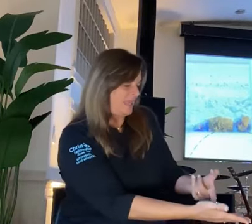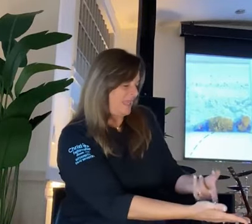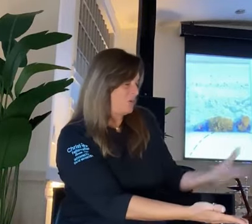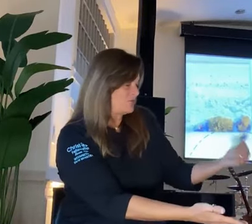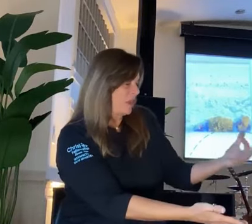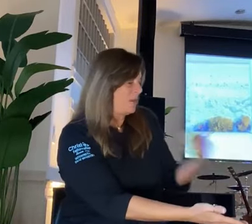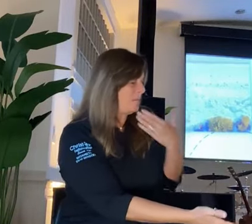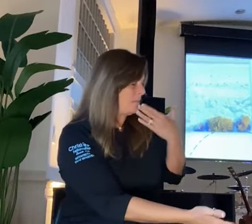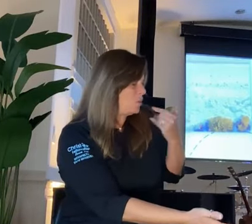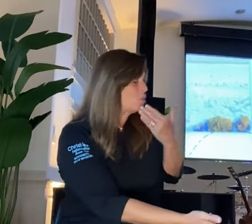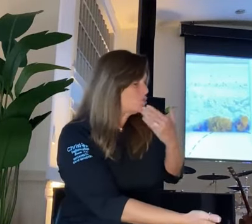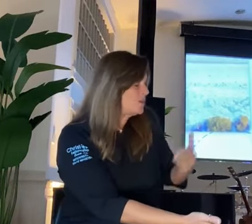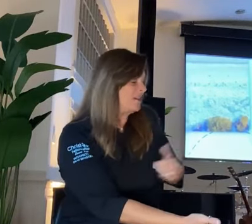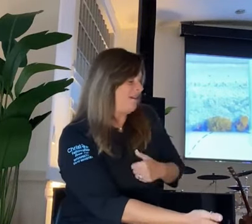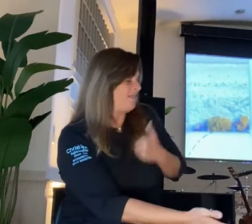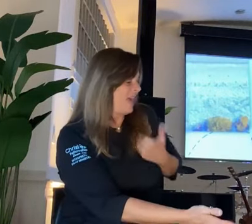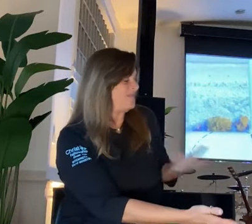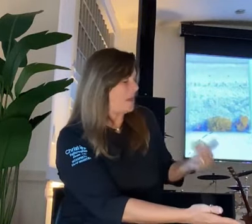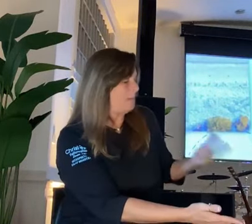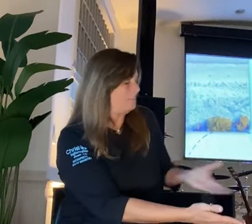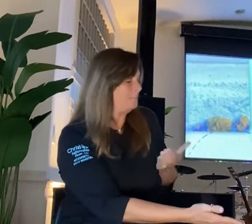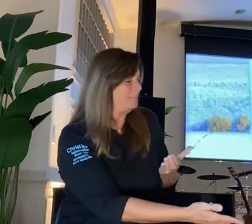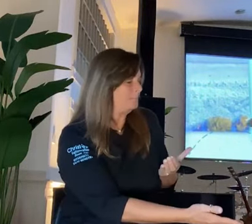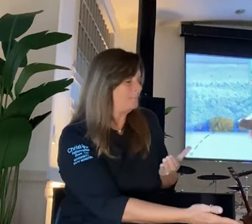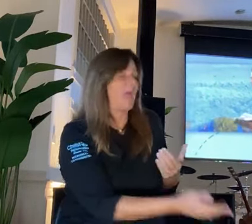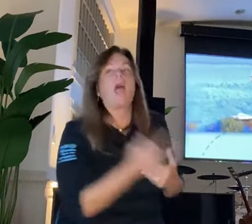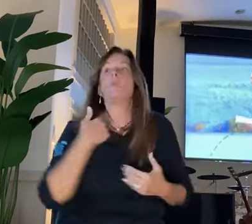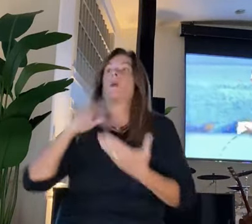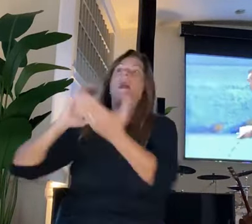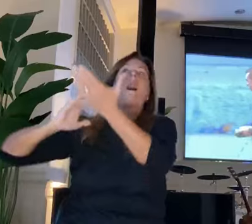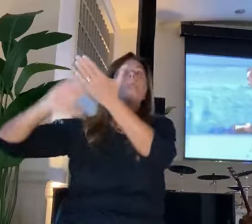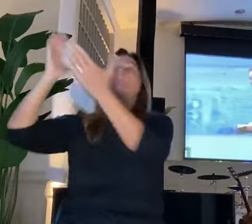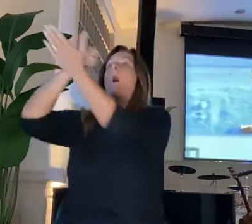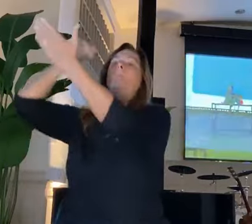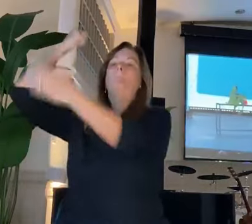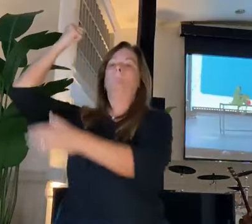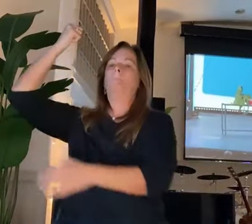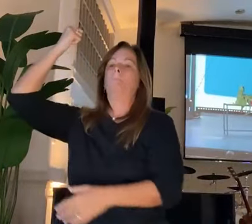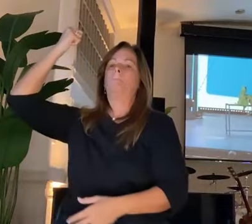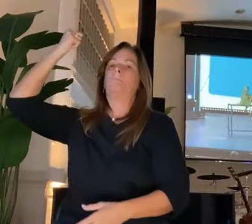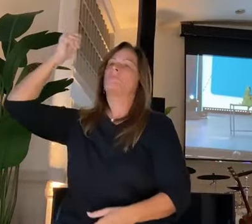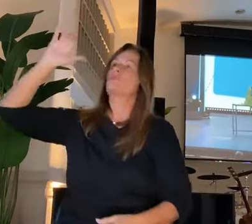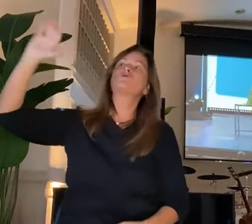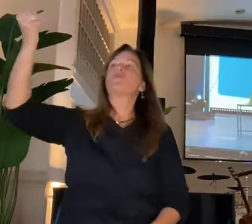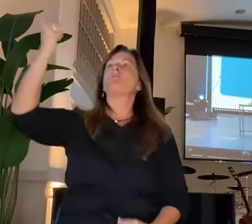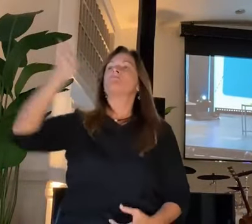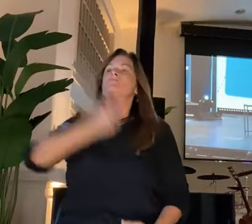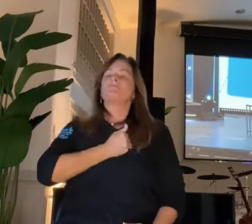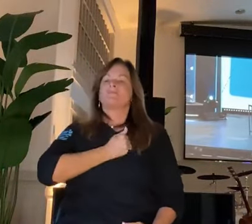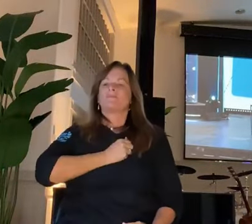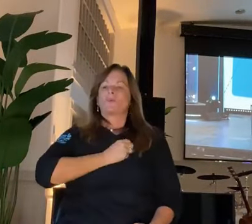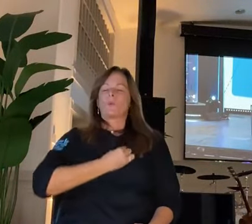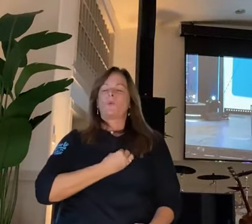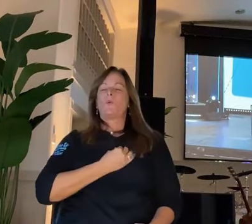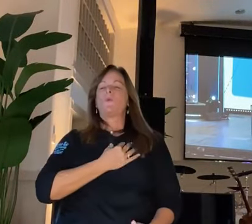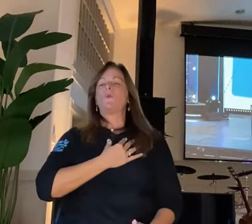contradict Himself. He'll guide you. He wants to guide you. The Holy Spirit is also like